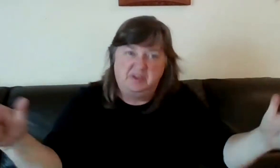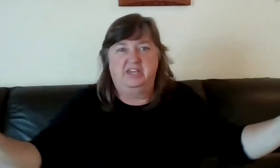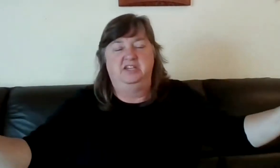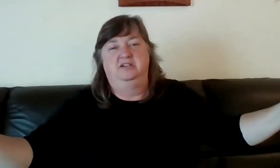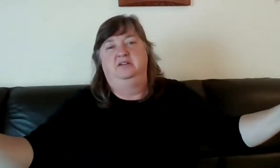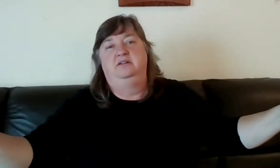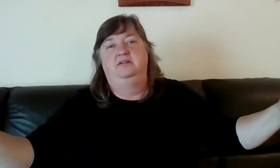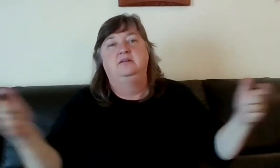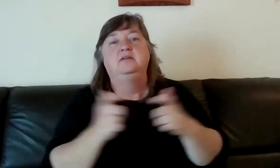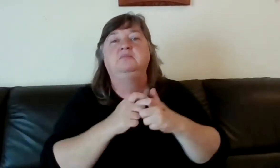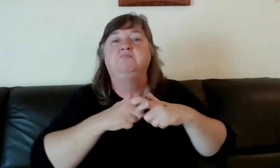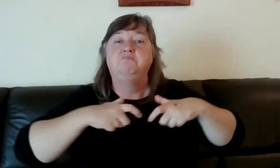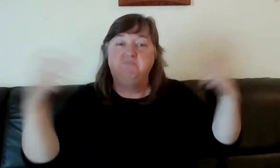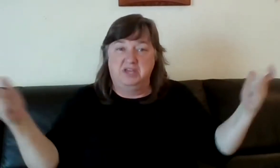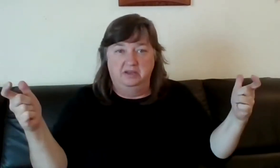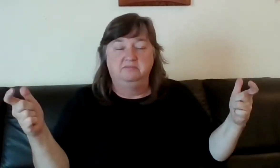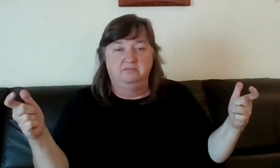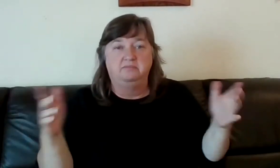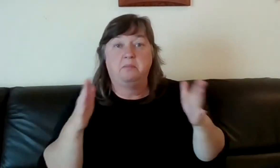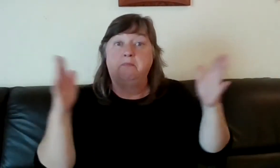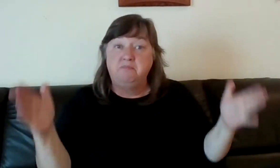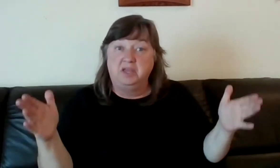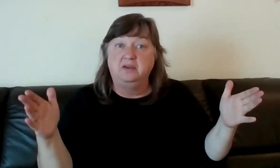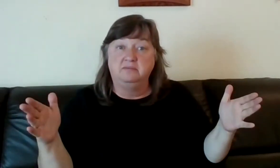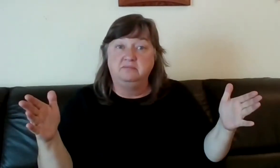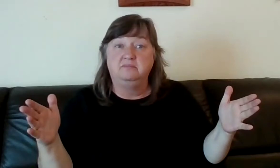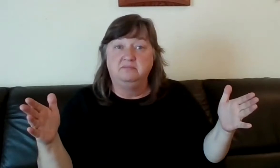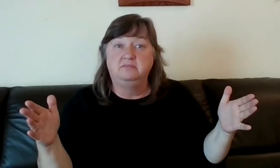Big. Big. Big.